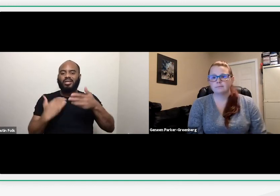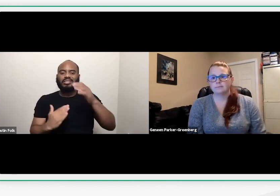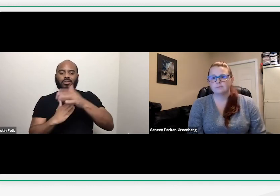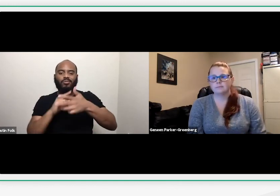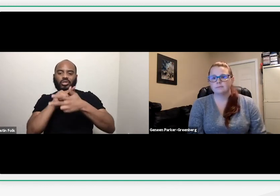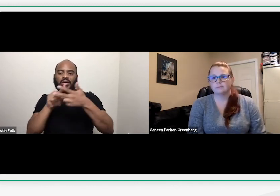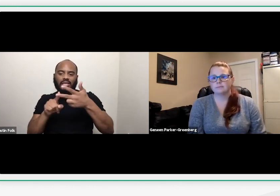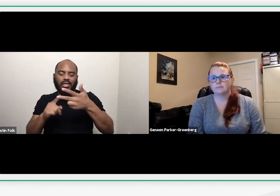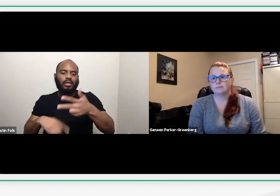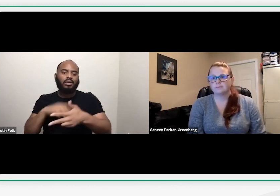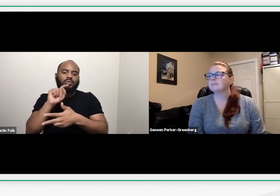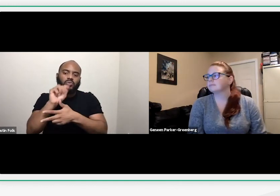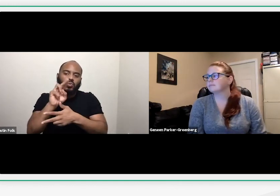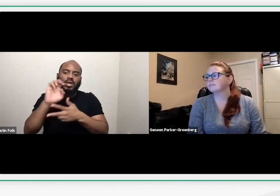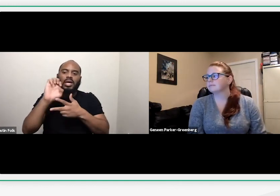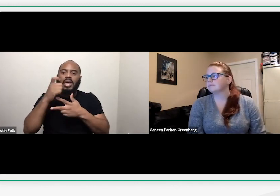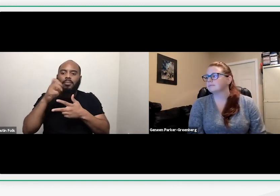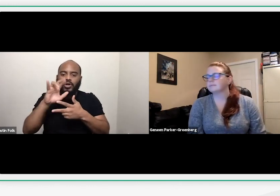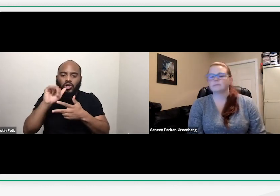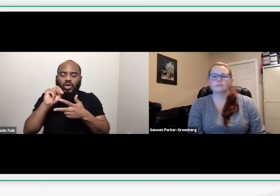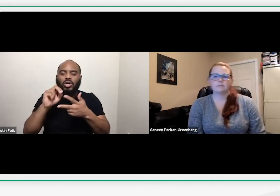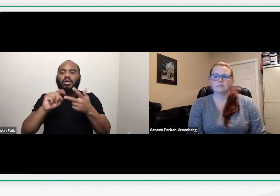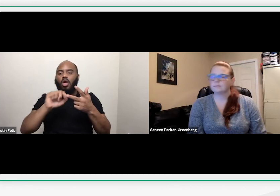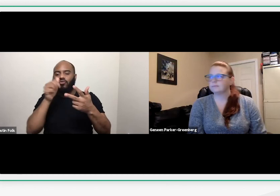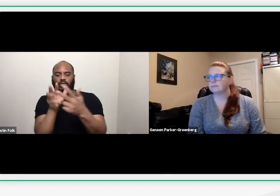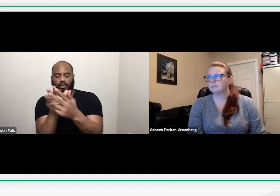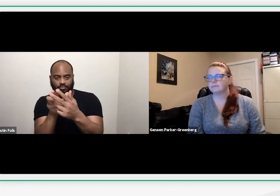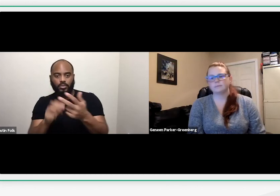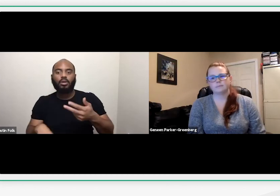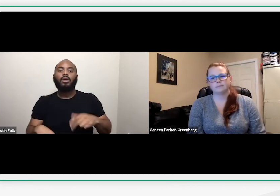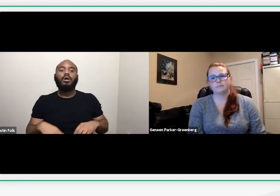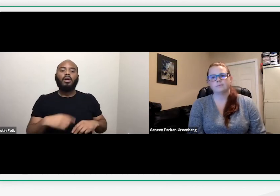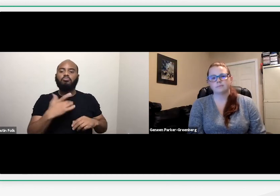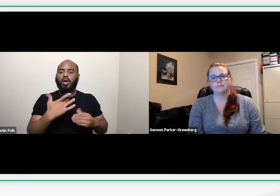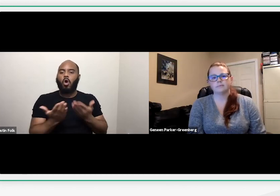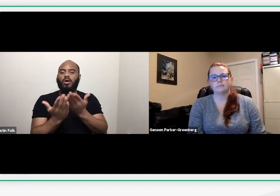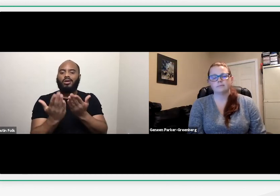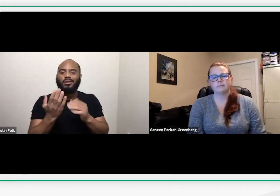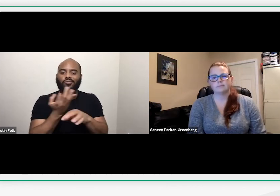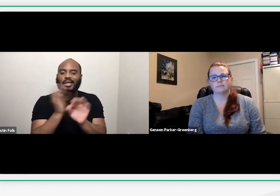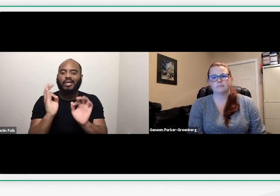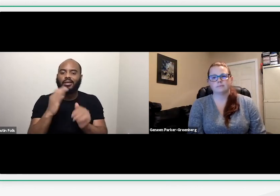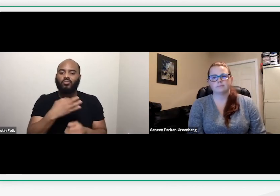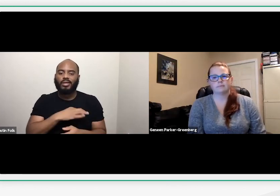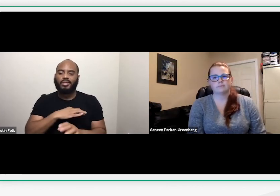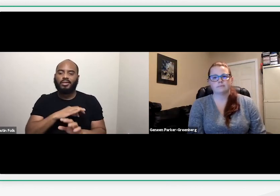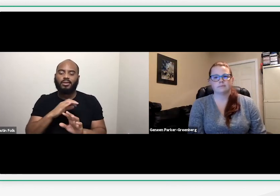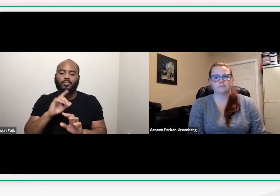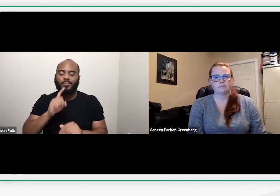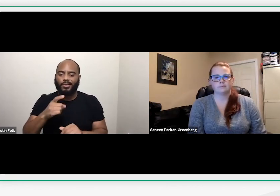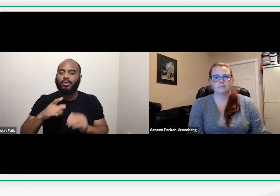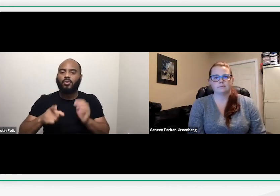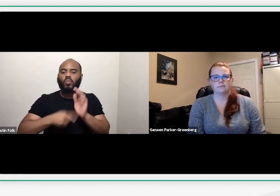Right. I did have to look into that. As I mentioned earlier, there's a top three credit reporting agencies